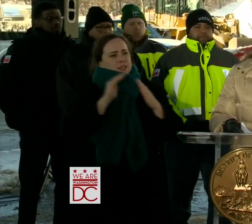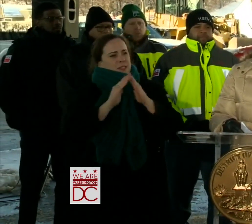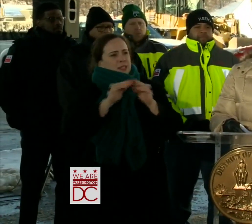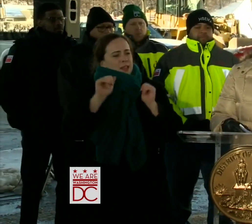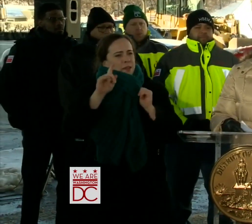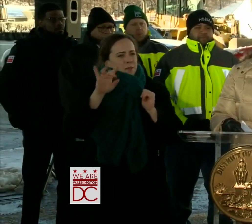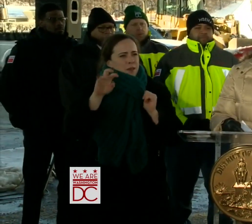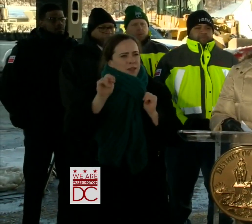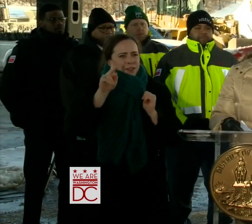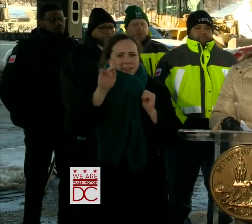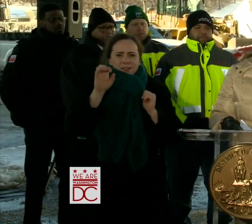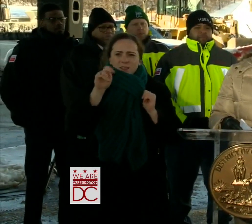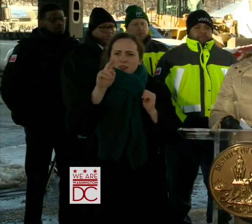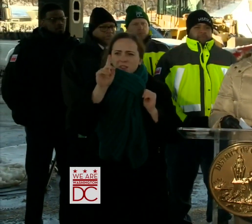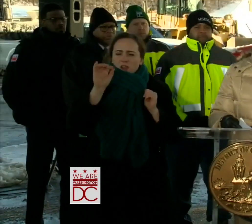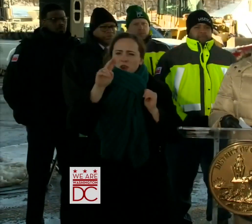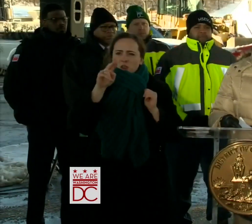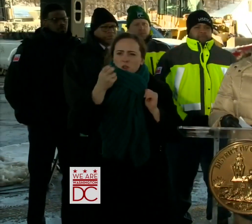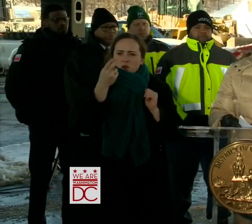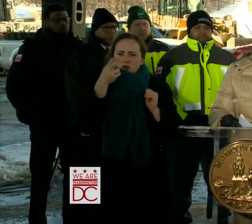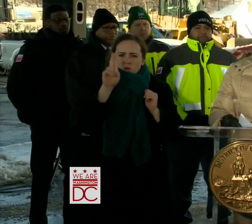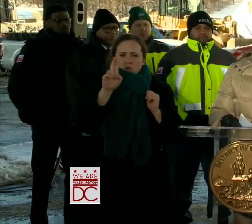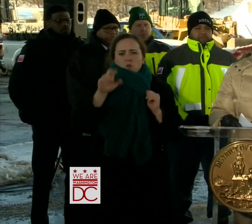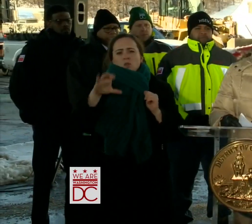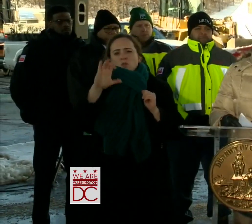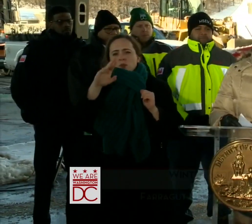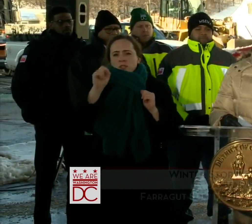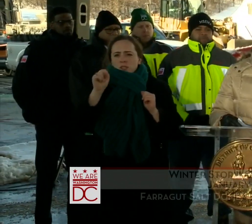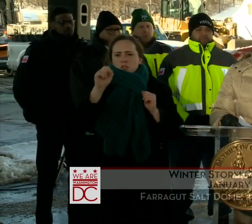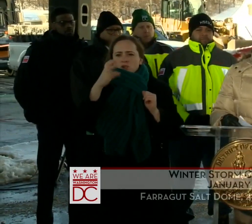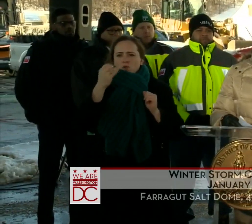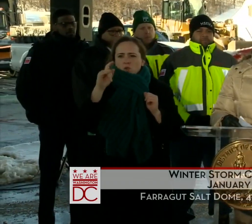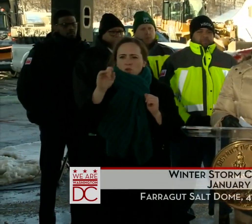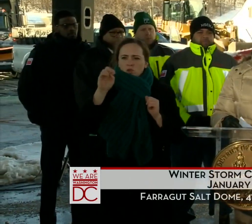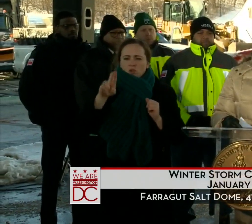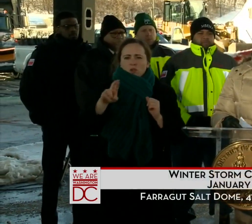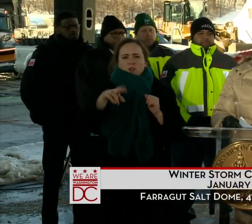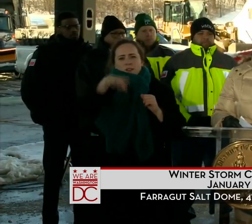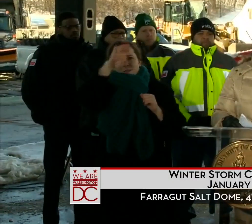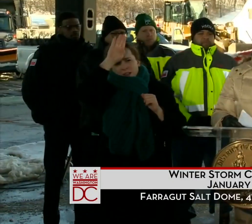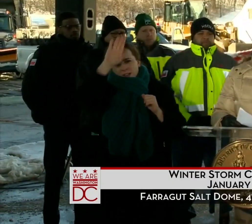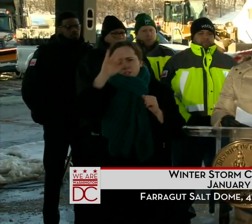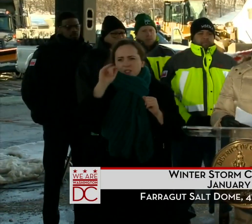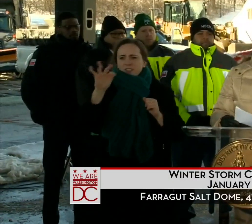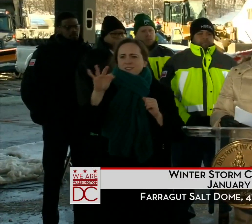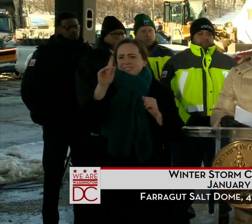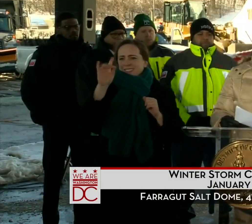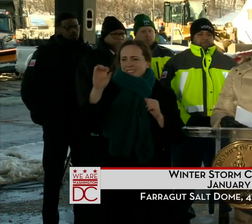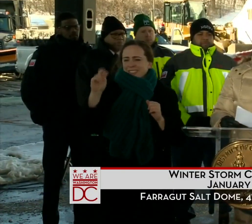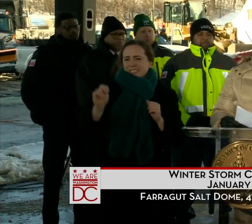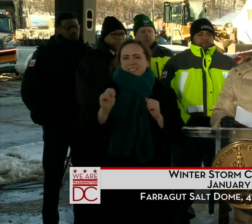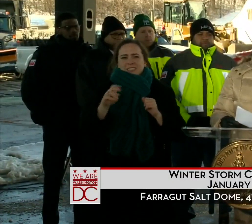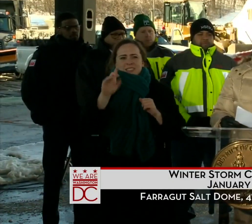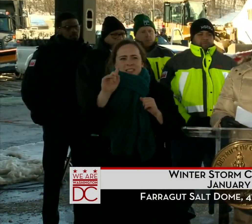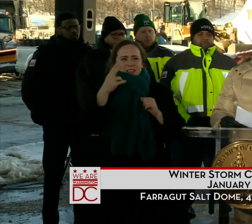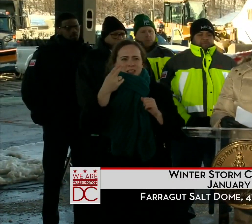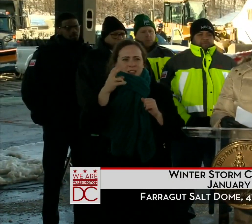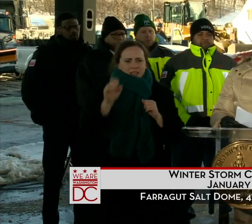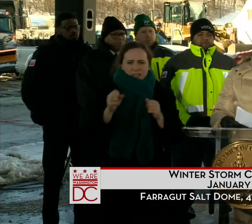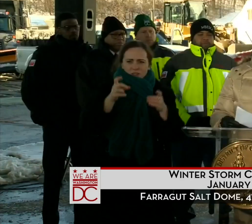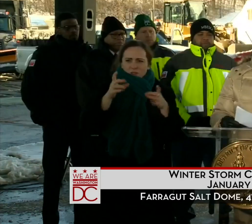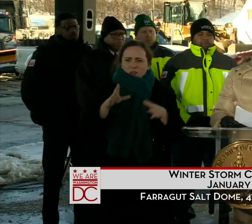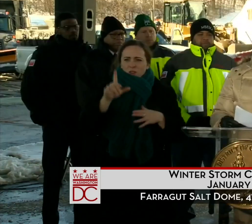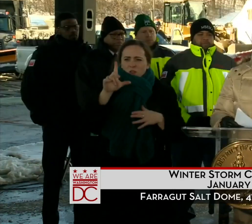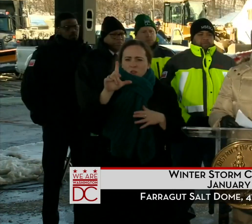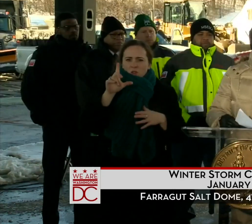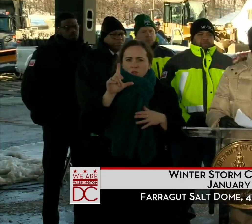the Director of DPW, Chris Shorter, the Fire Chief, Chief Dean, the DHS Director,